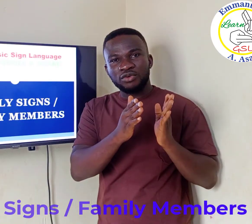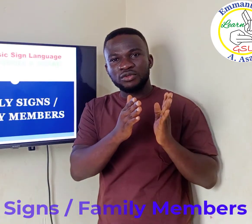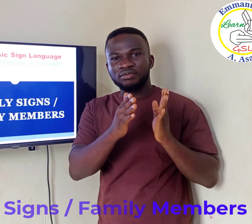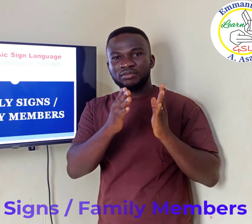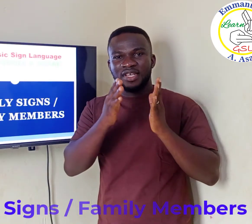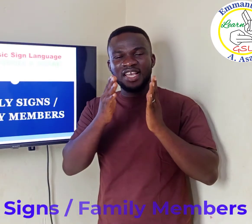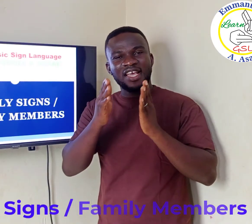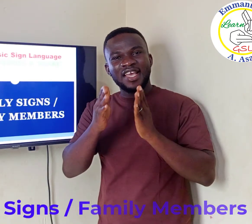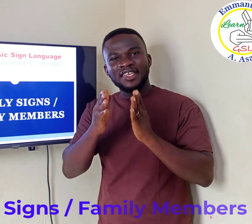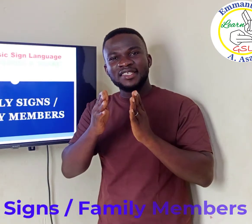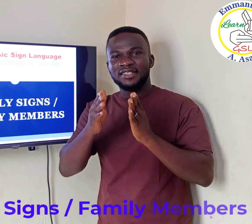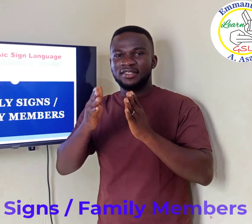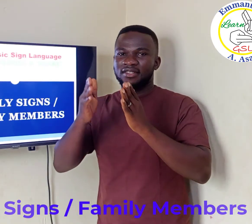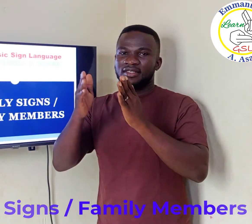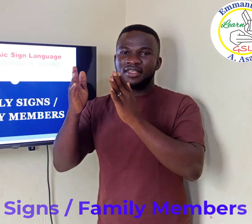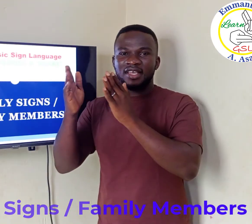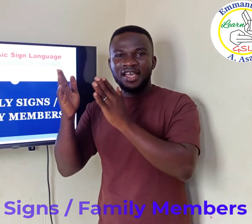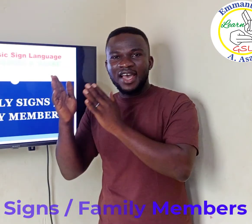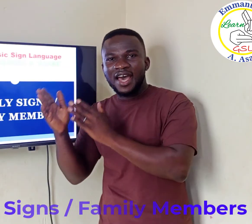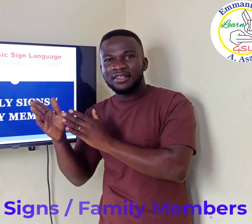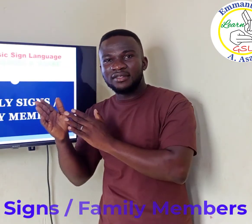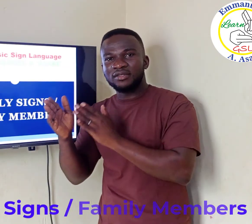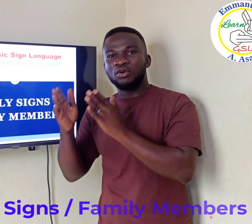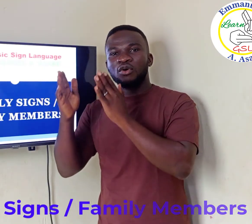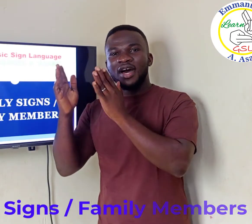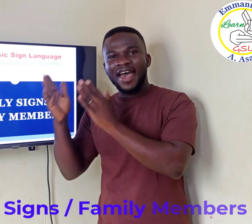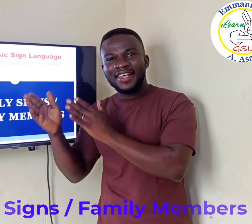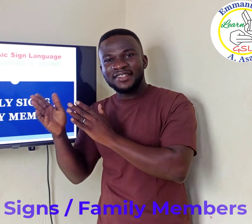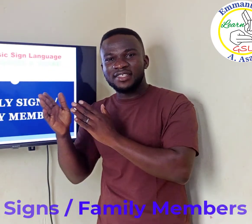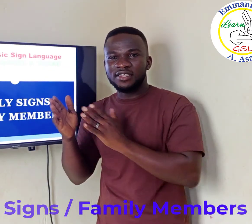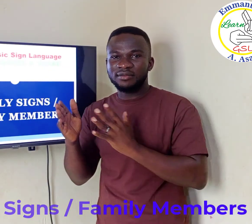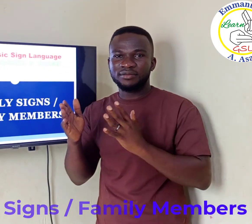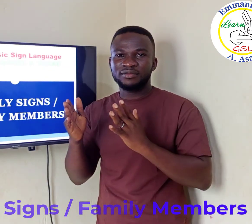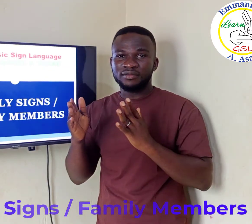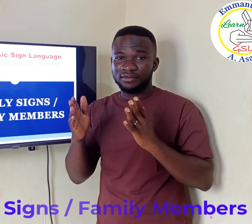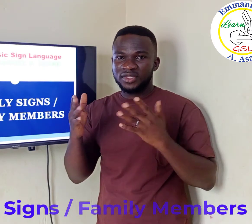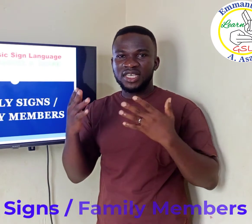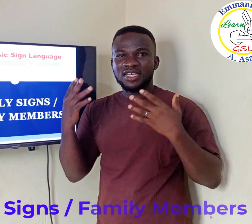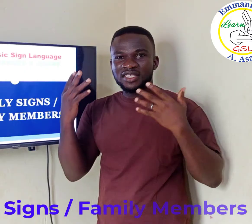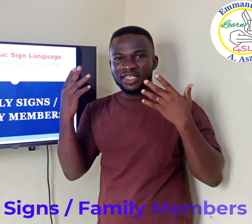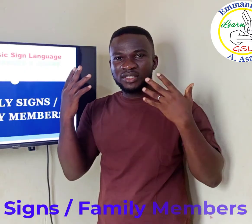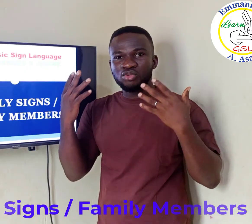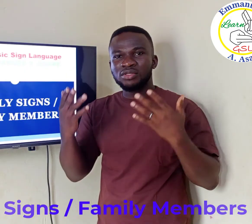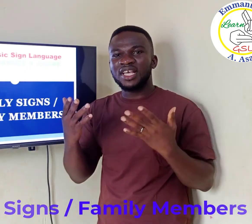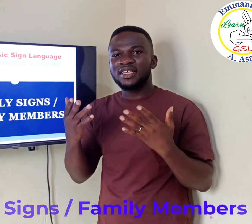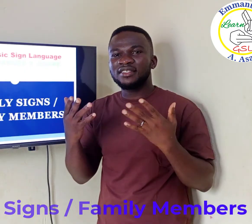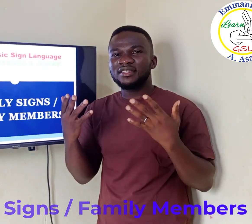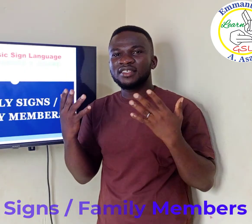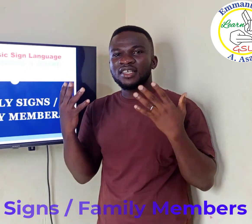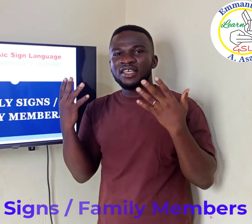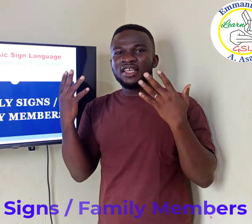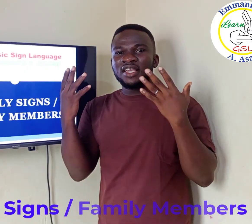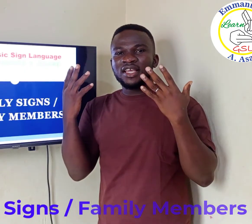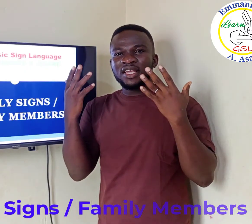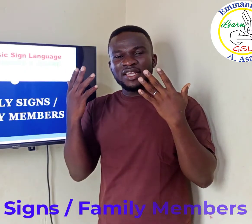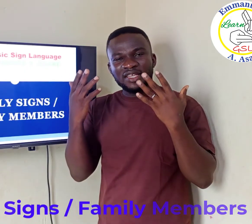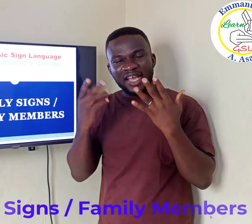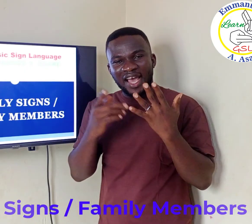tomorrow and aunt or auntie. These two signs have